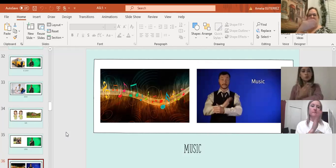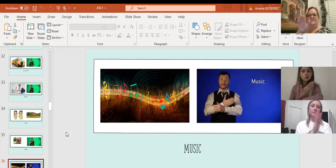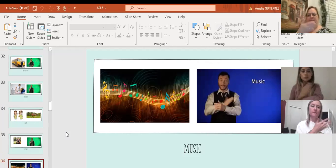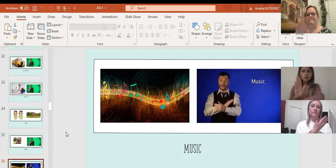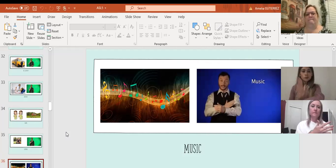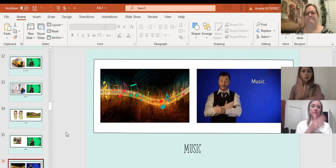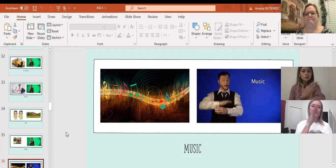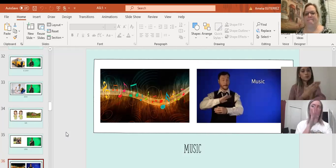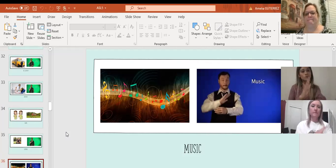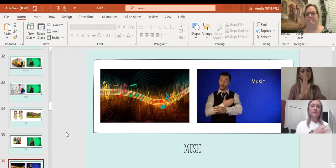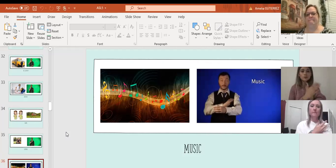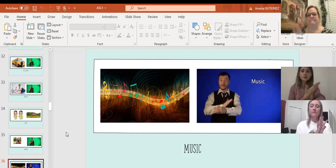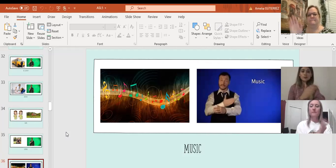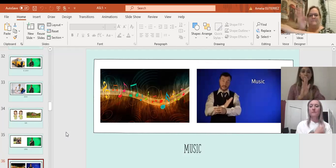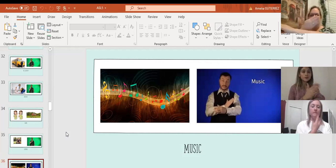Music.